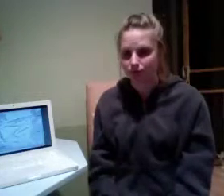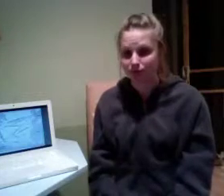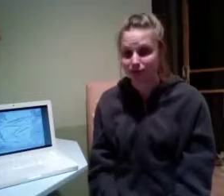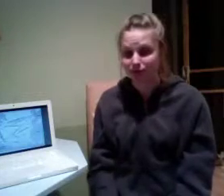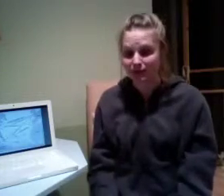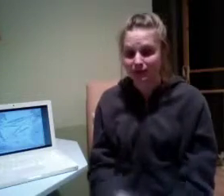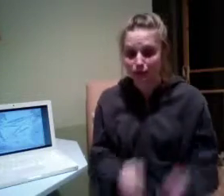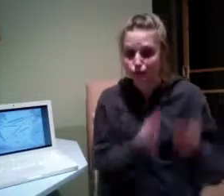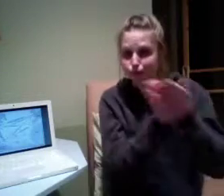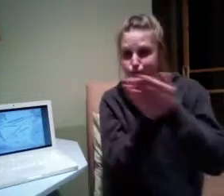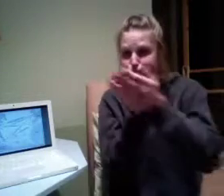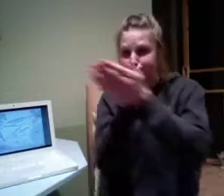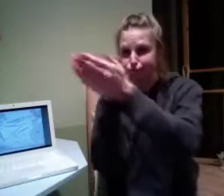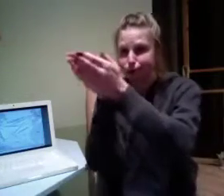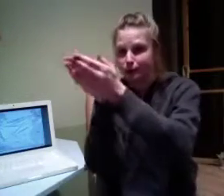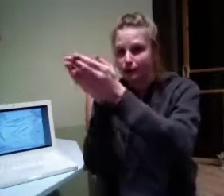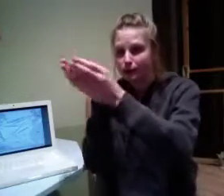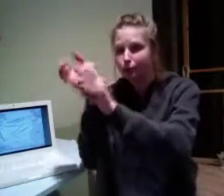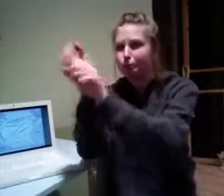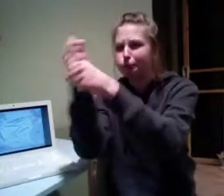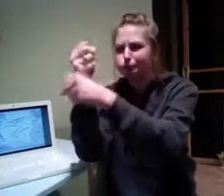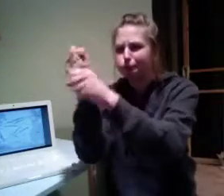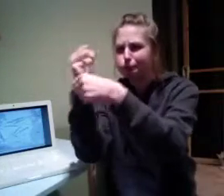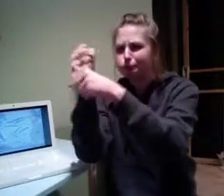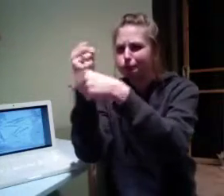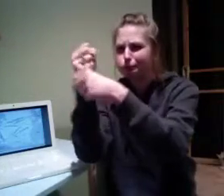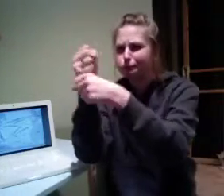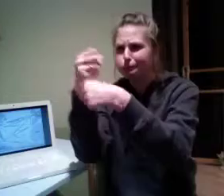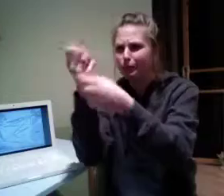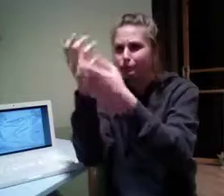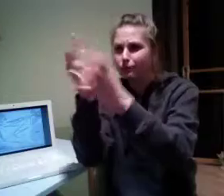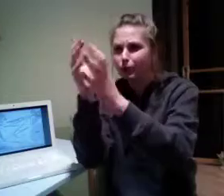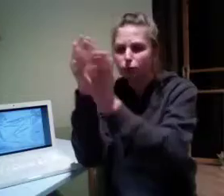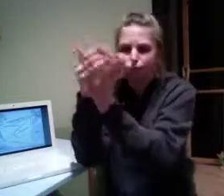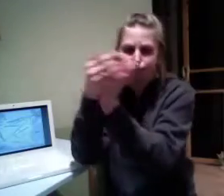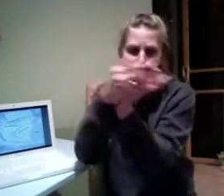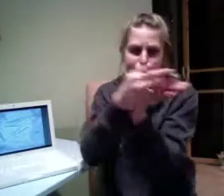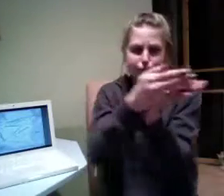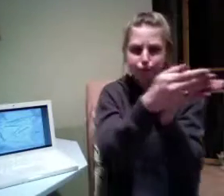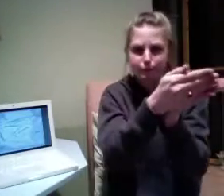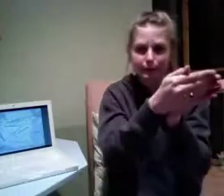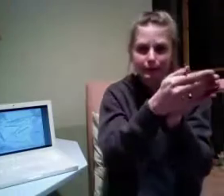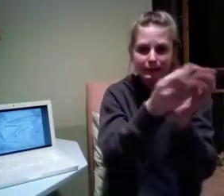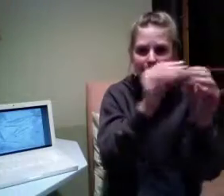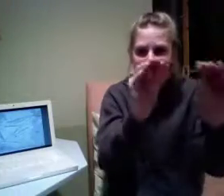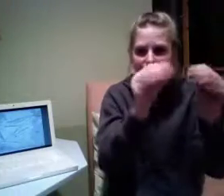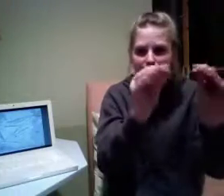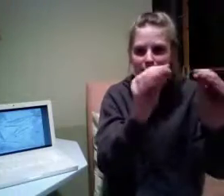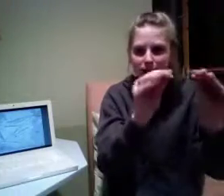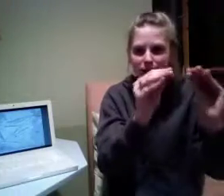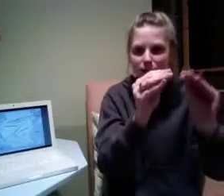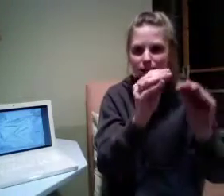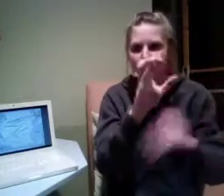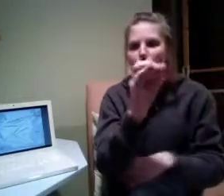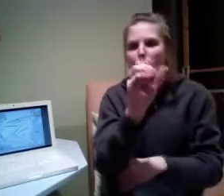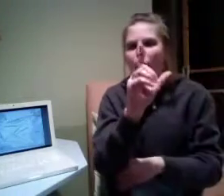have, gathered certain supplies or resources, they then, make products and ship them